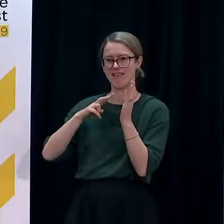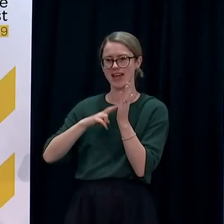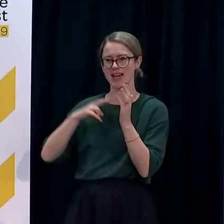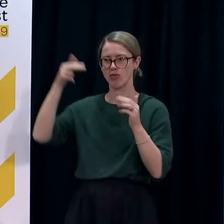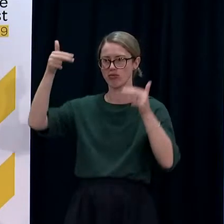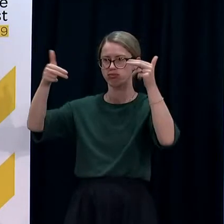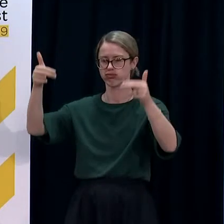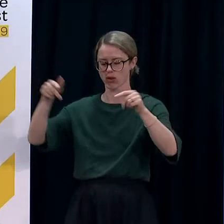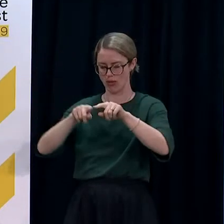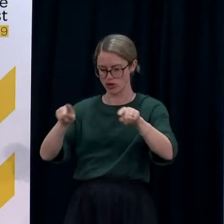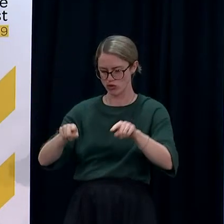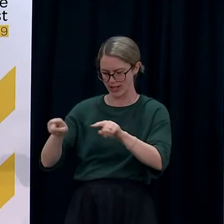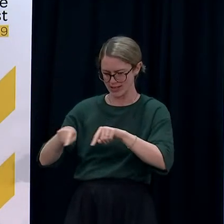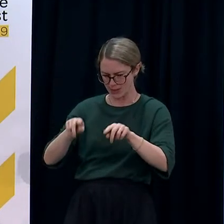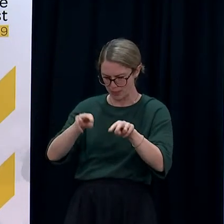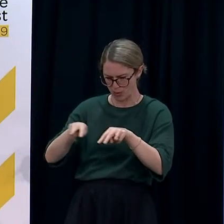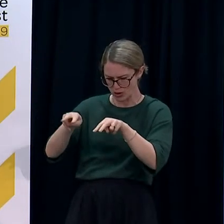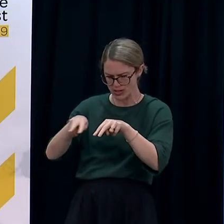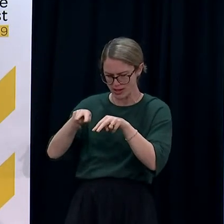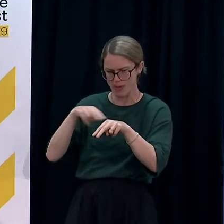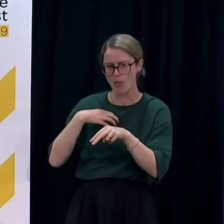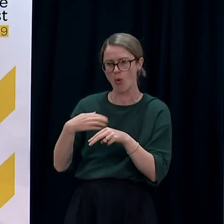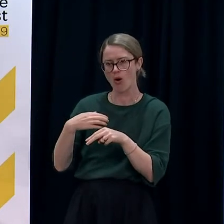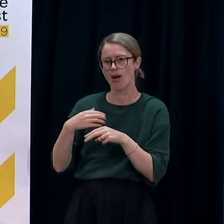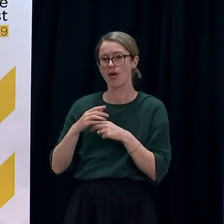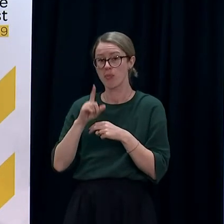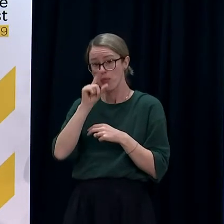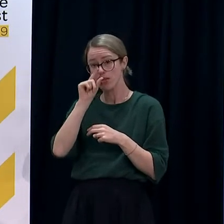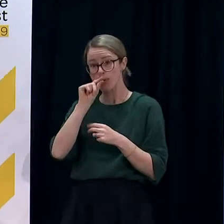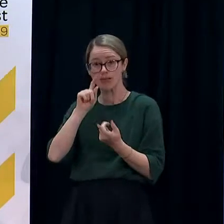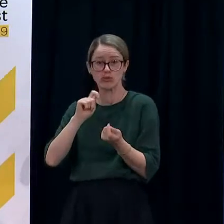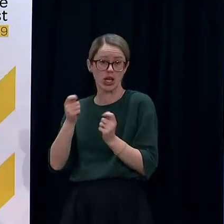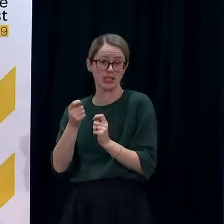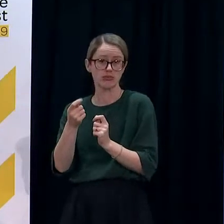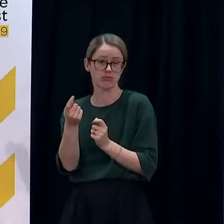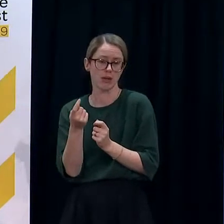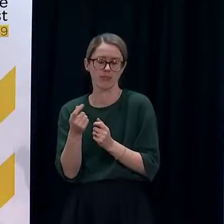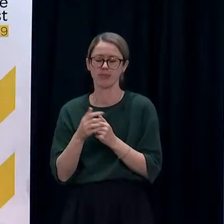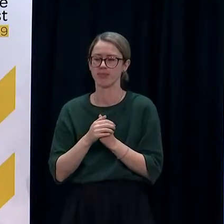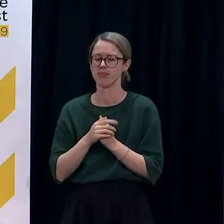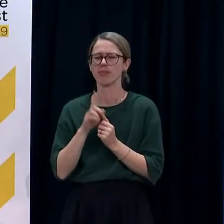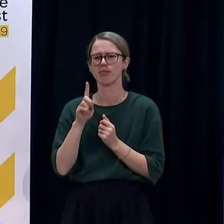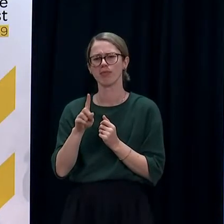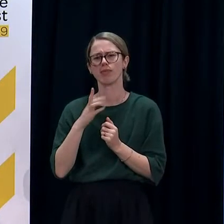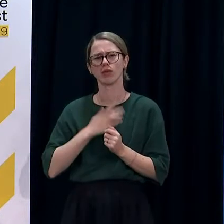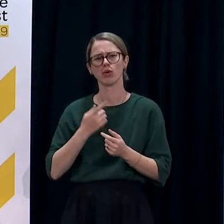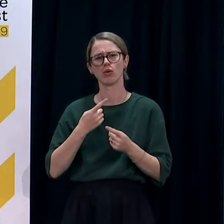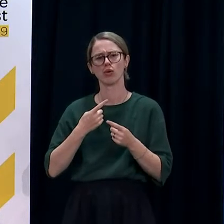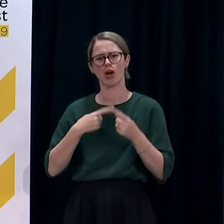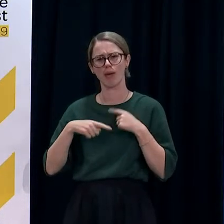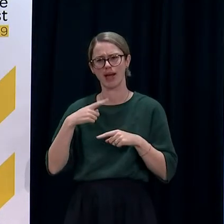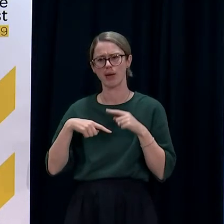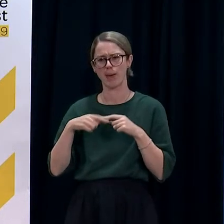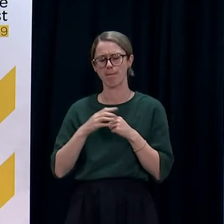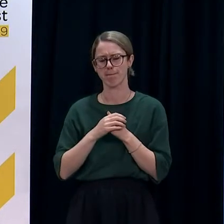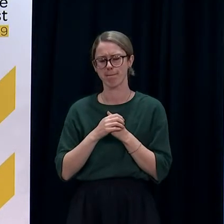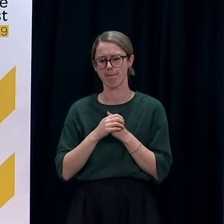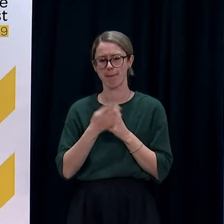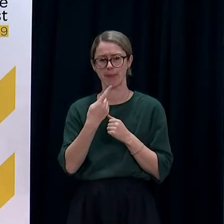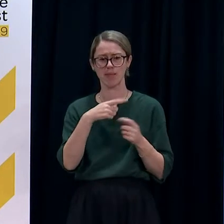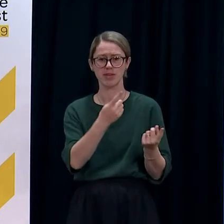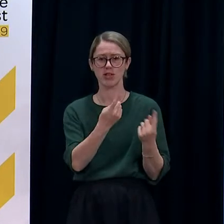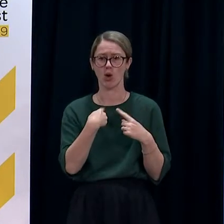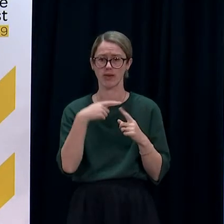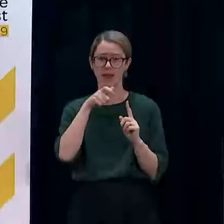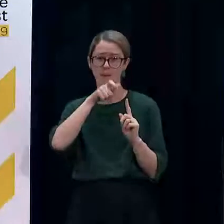be one of the lessons that comes out of here. But I do also just want to revert back to the important point here, that we have been advised that there is